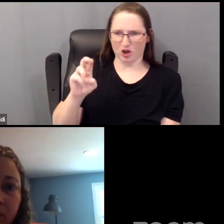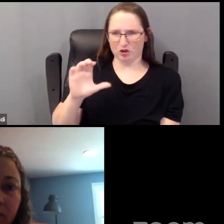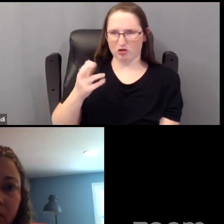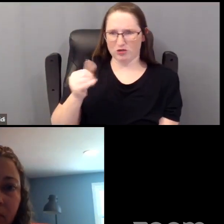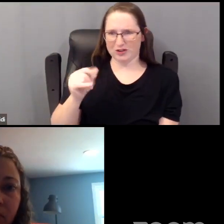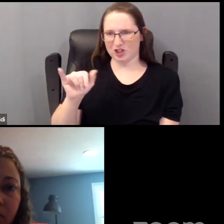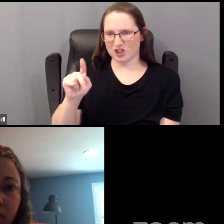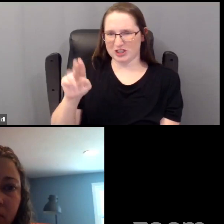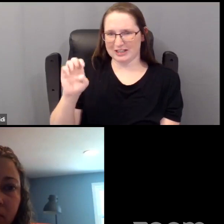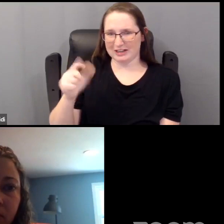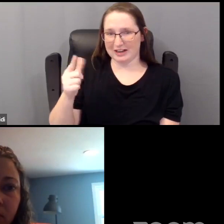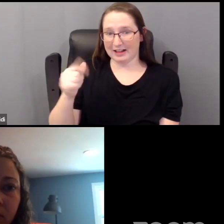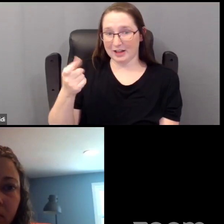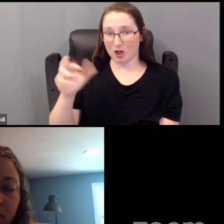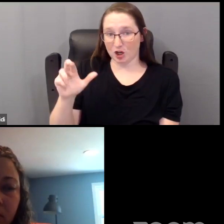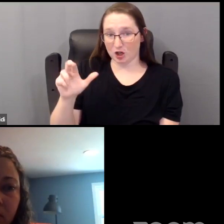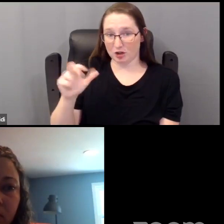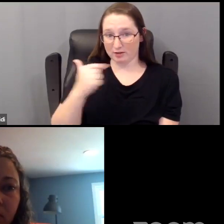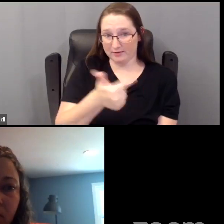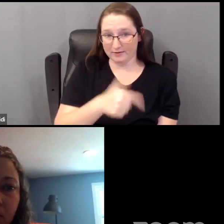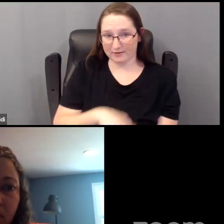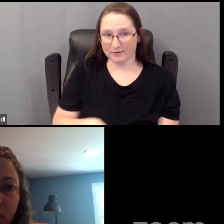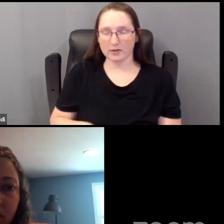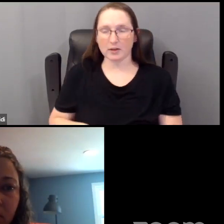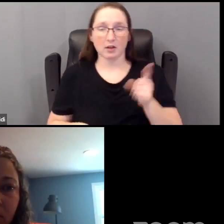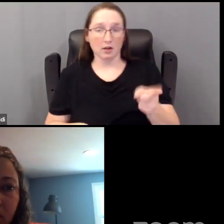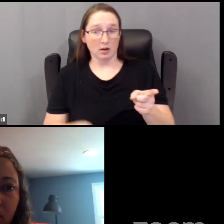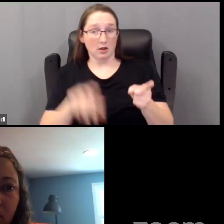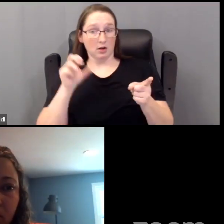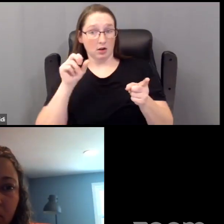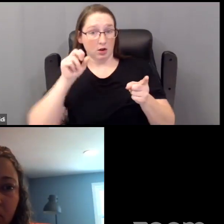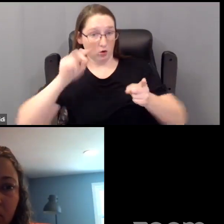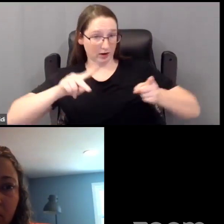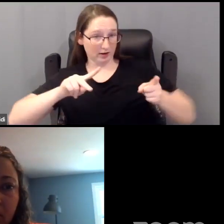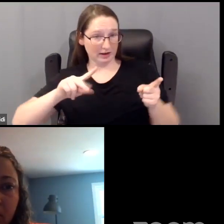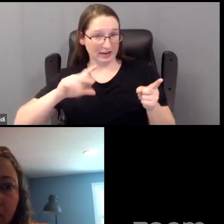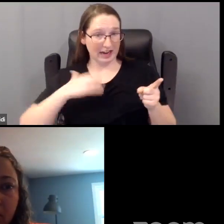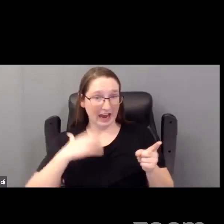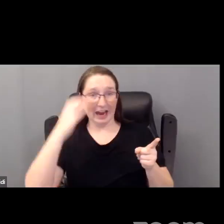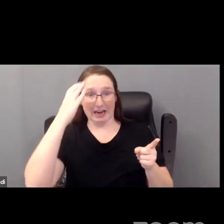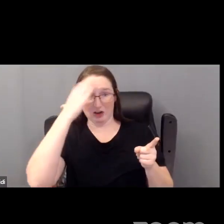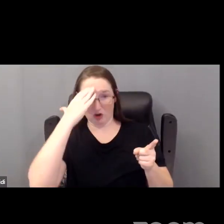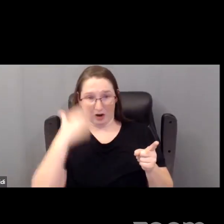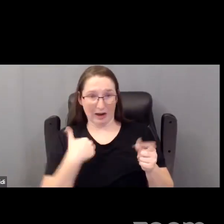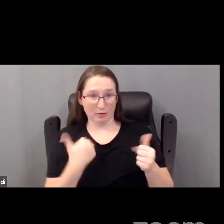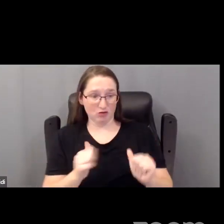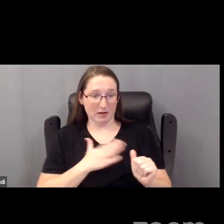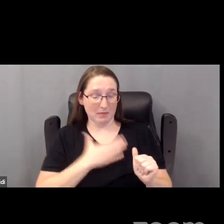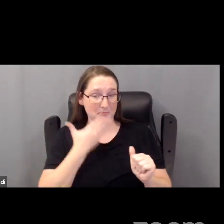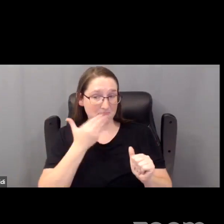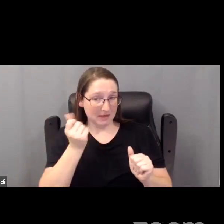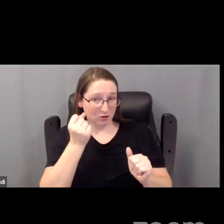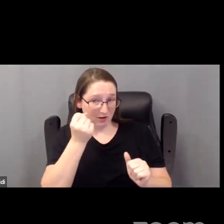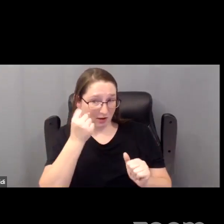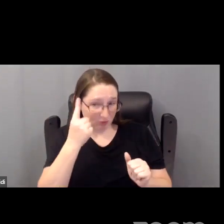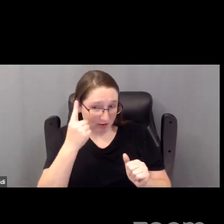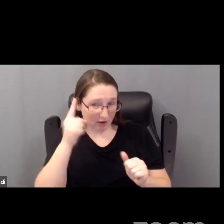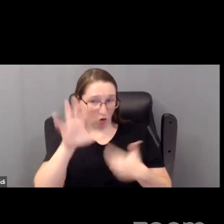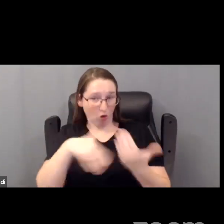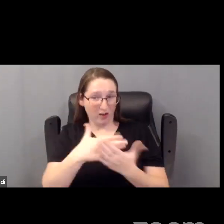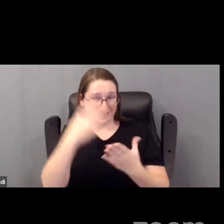Christian? Okay, so I know I've been trying my best to understand this information.